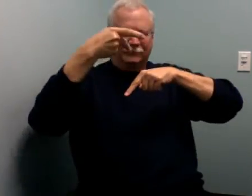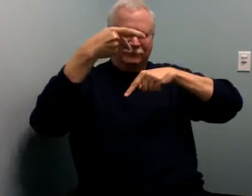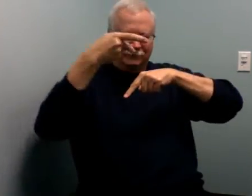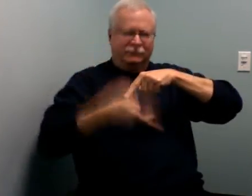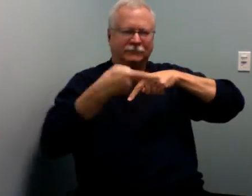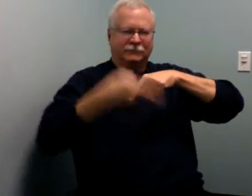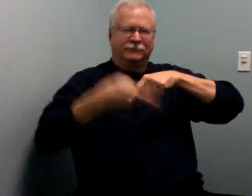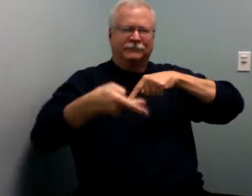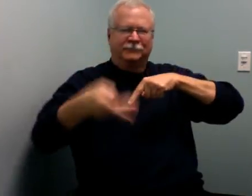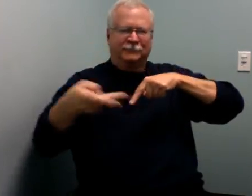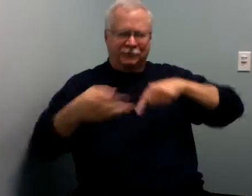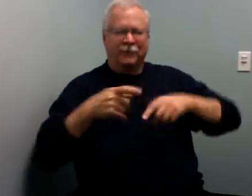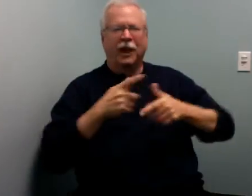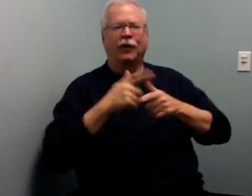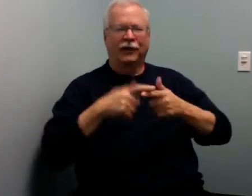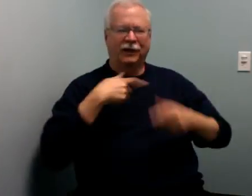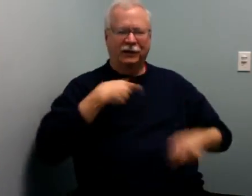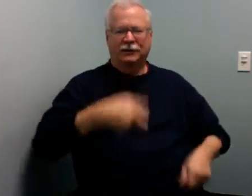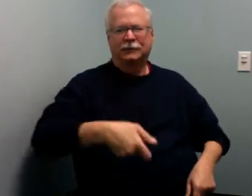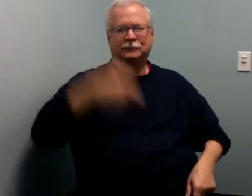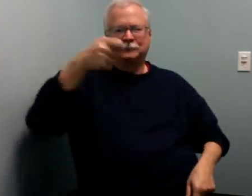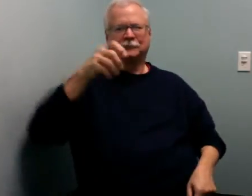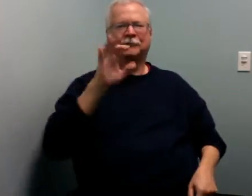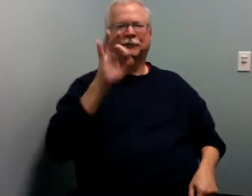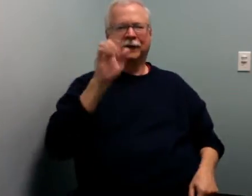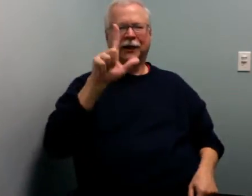would trip. And oh my gosh, I got him, he fell.